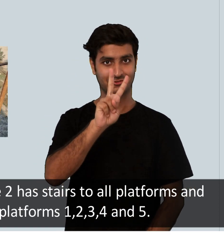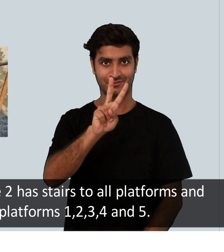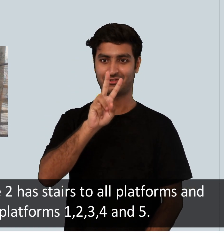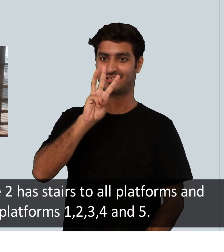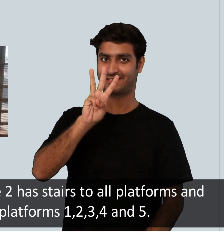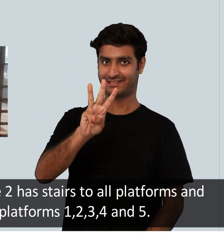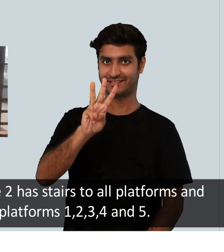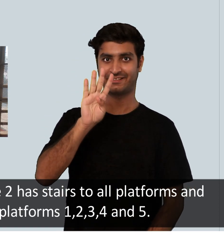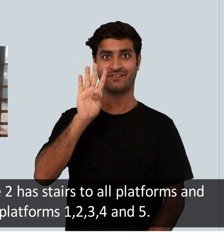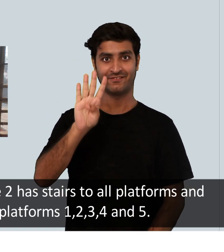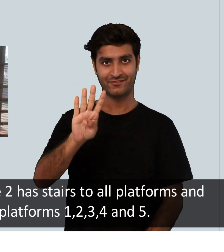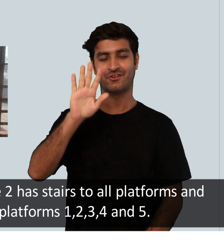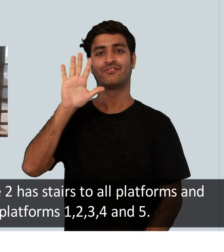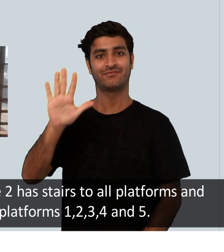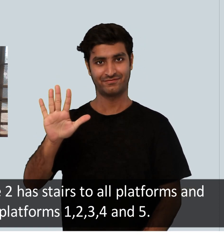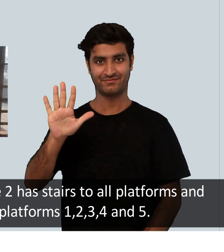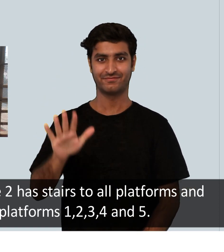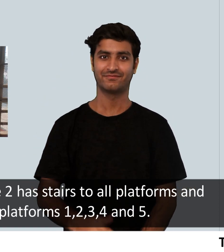5.